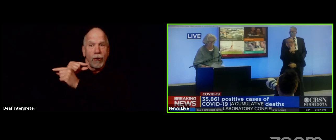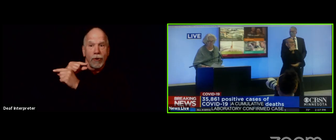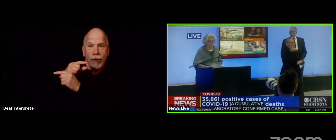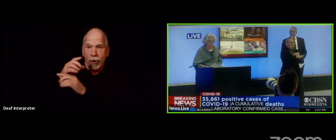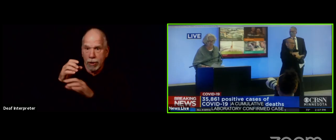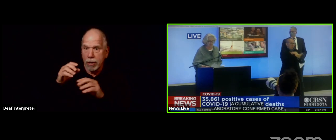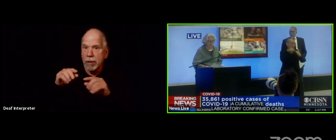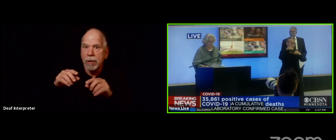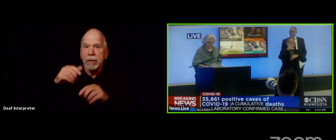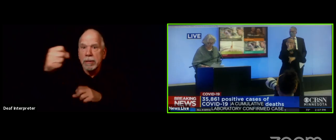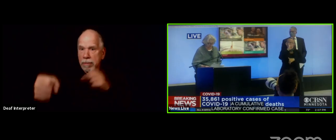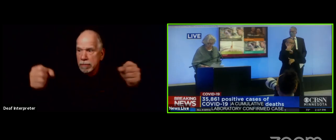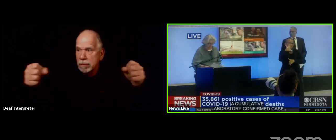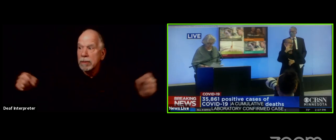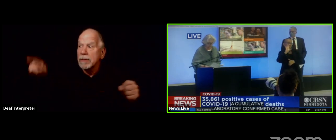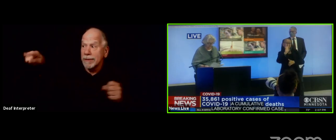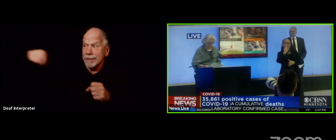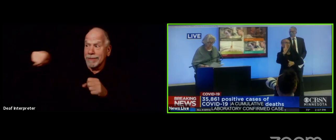35,861. That was up